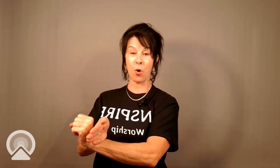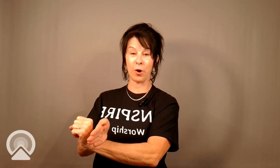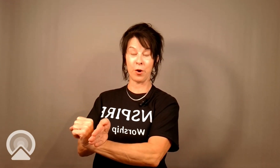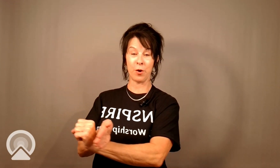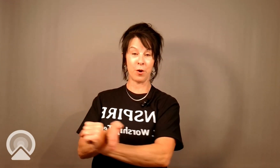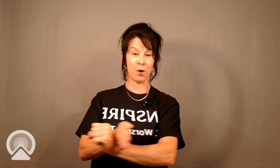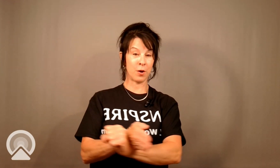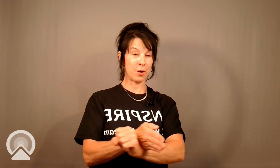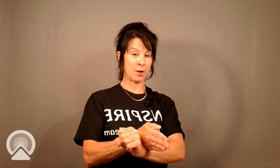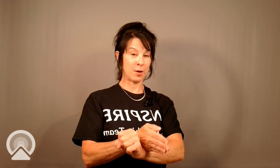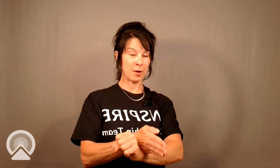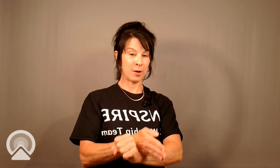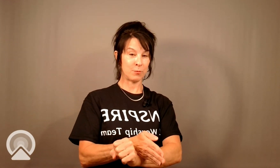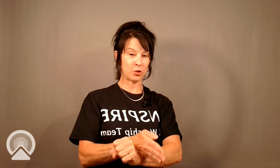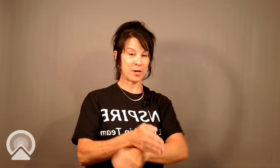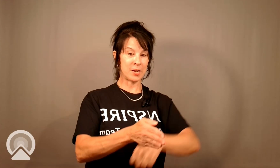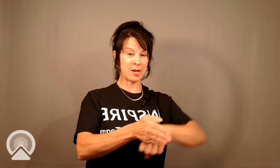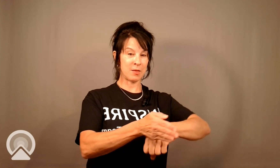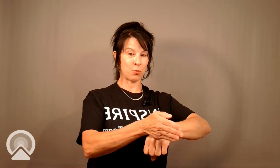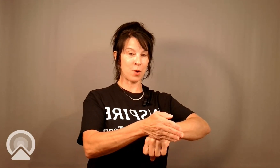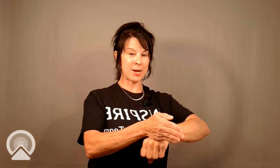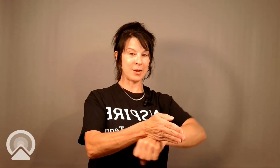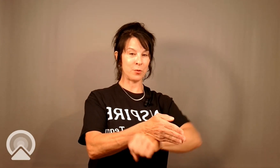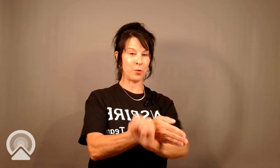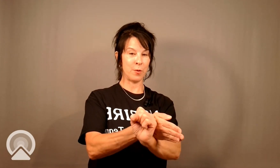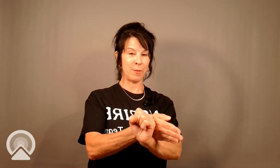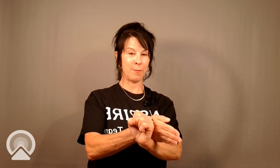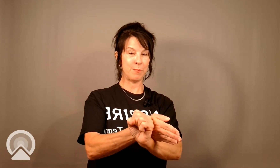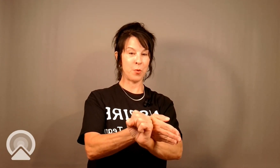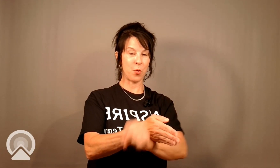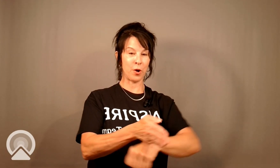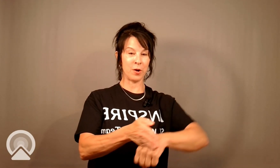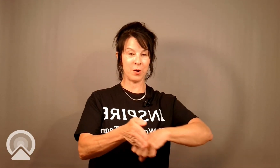Born. Trying to get at the right angle. Born.